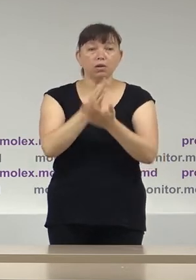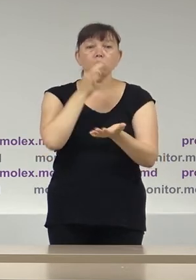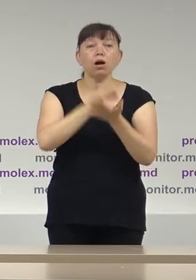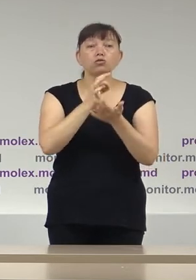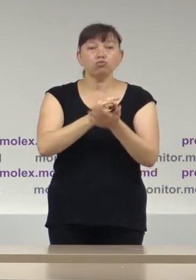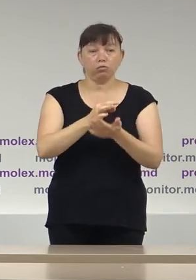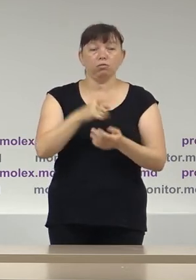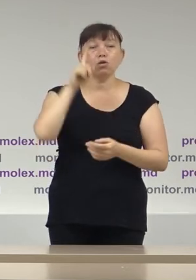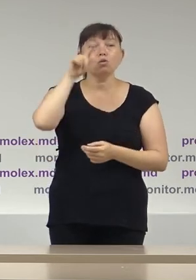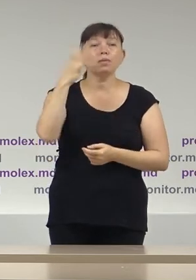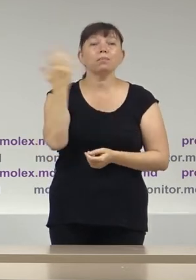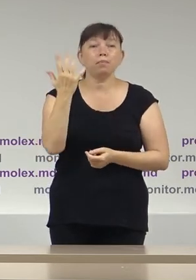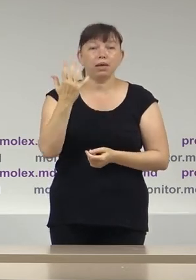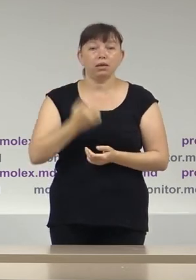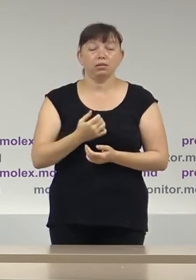would like to